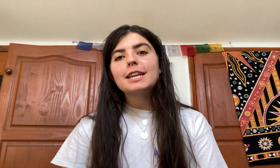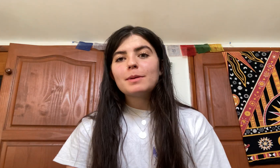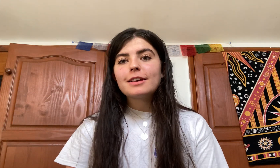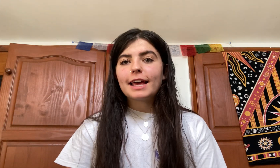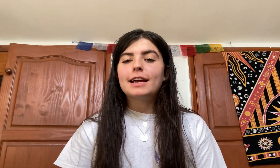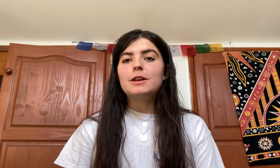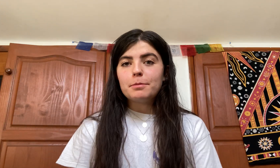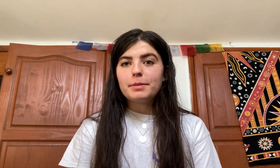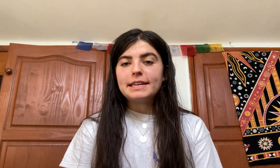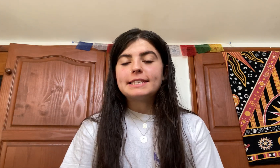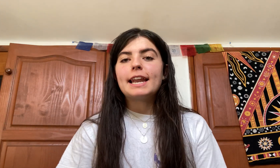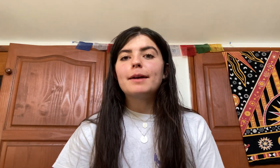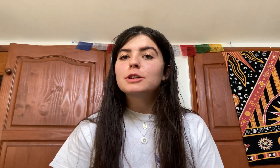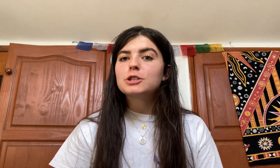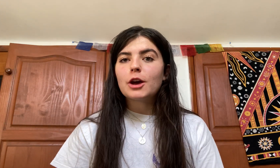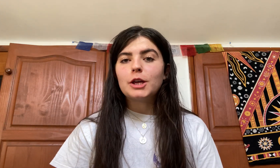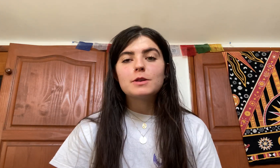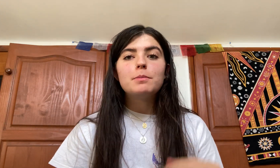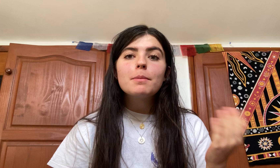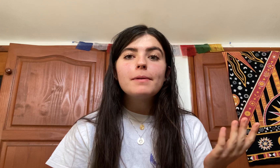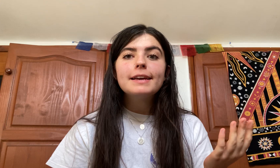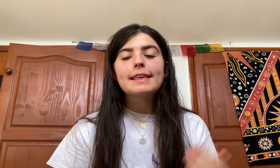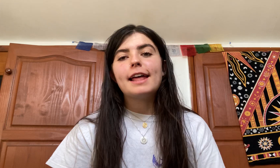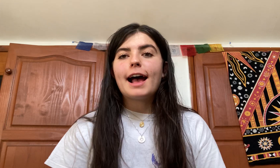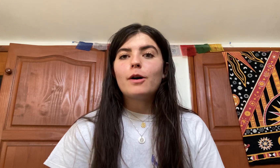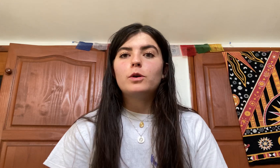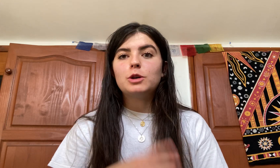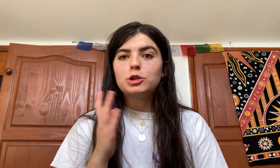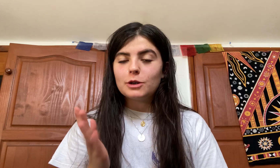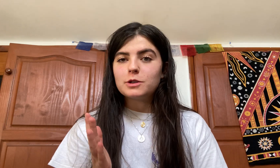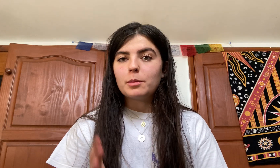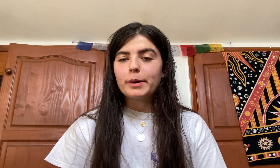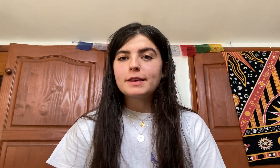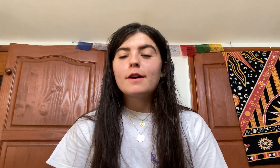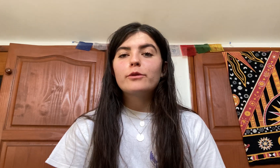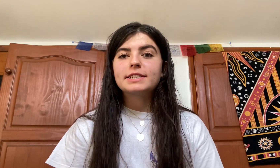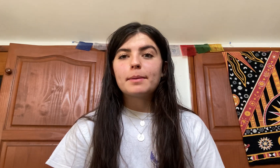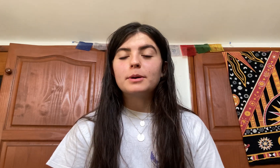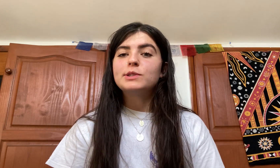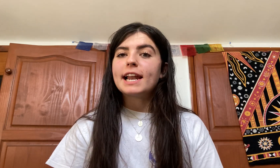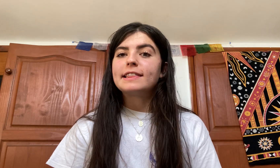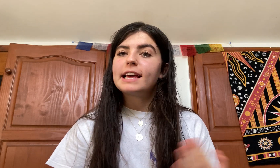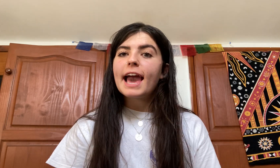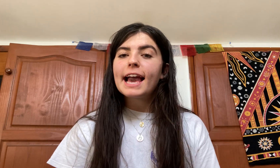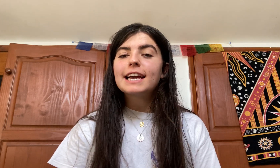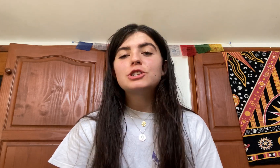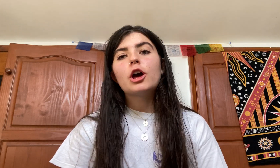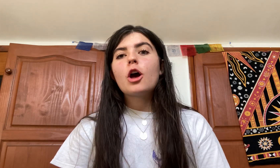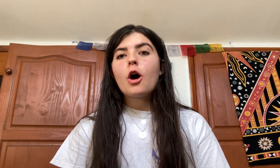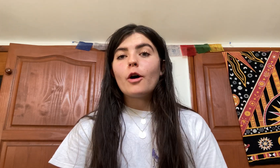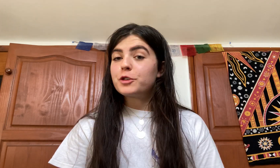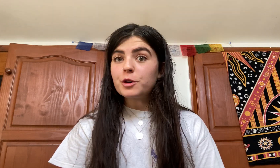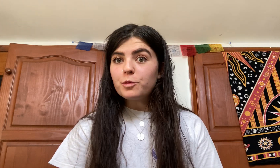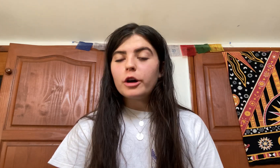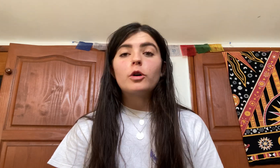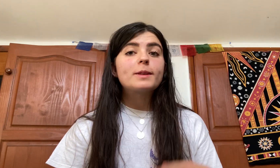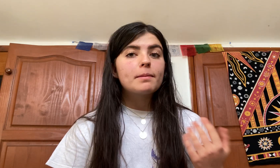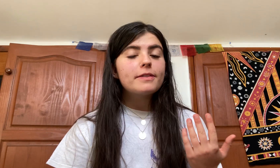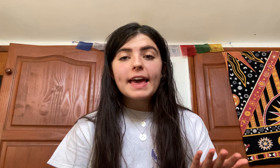to be looking at numbers and I'm going to show you some numbers and how you would use the numbers. For example, telling the age of someone or